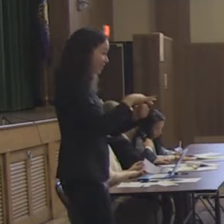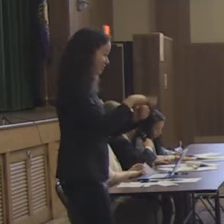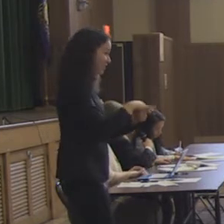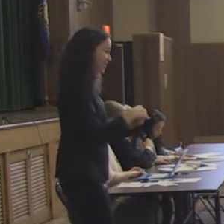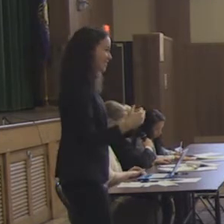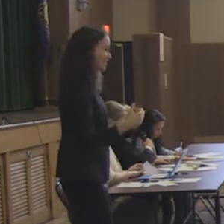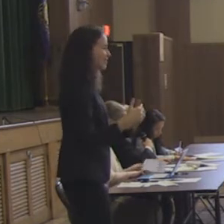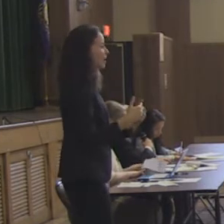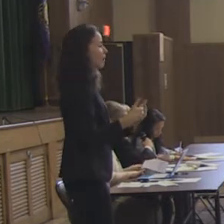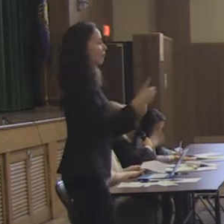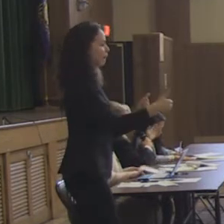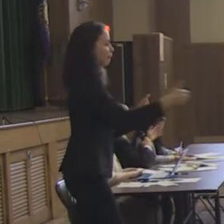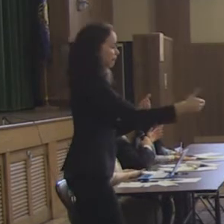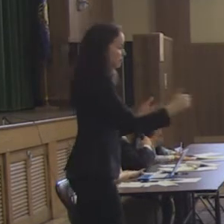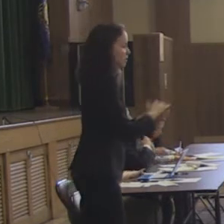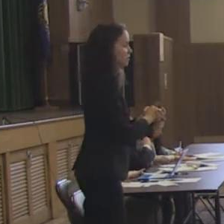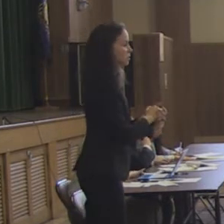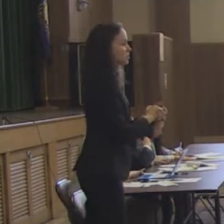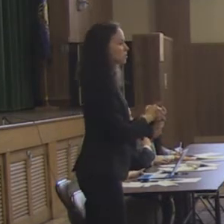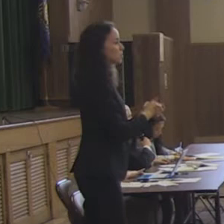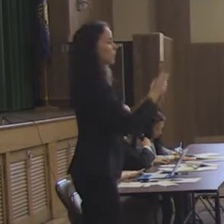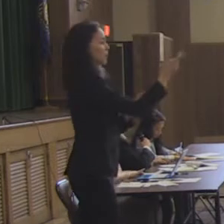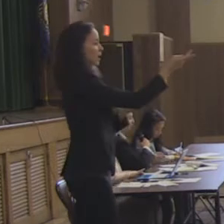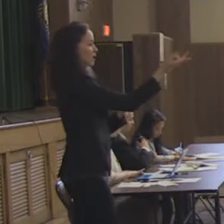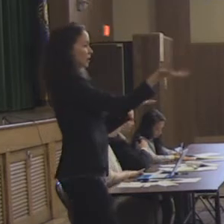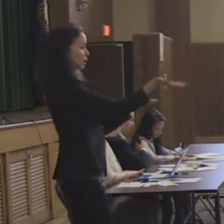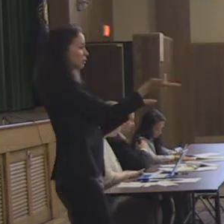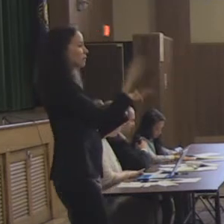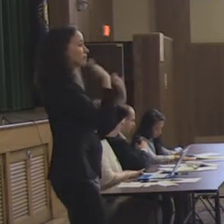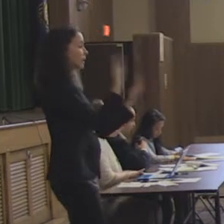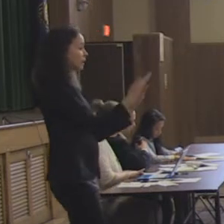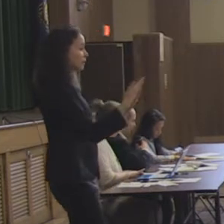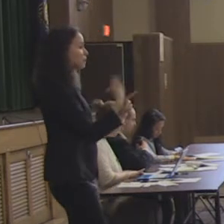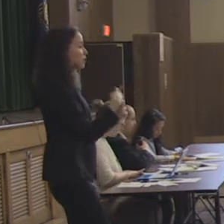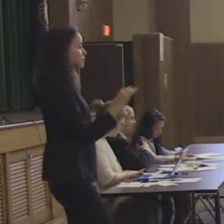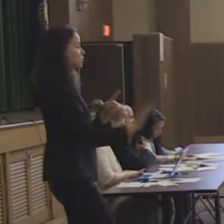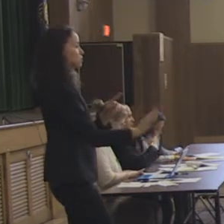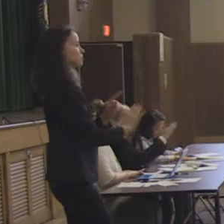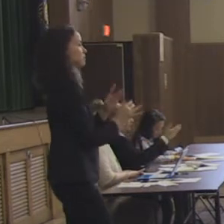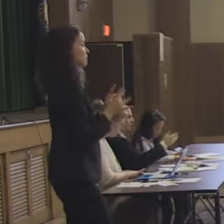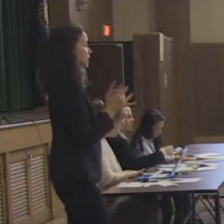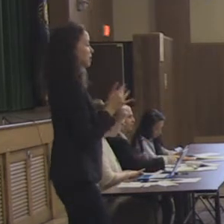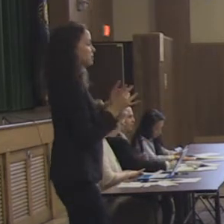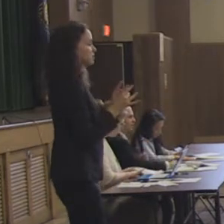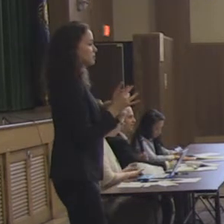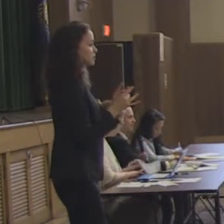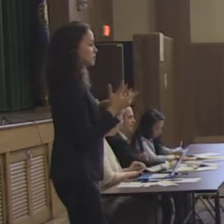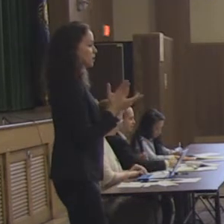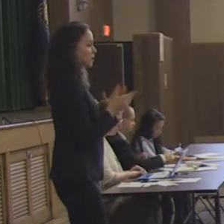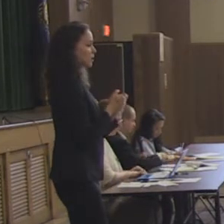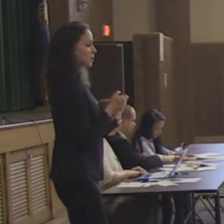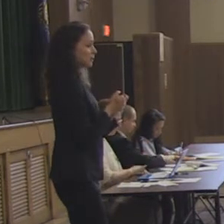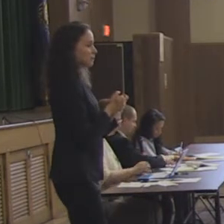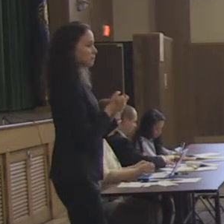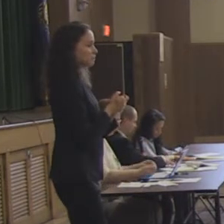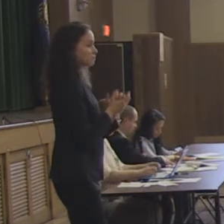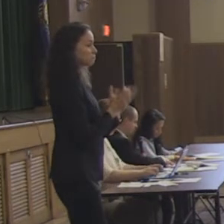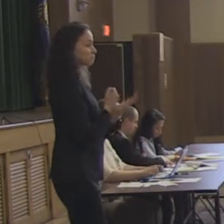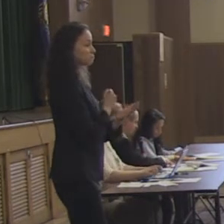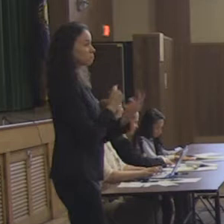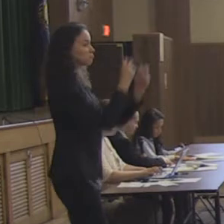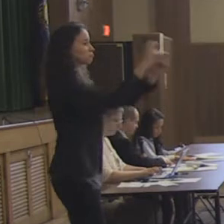So really thank them for being here today, and thank you for the comments. And please feel free to chat with